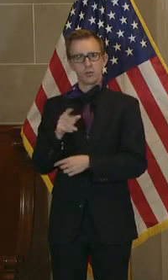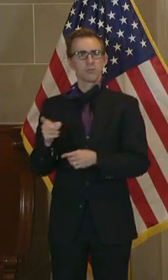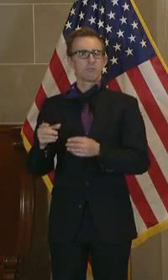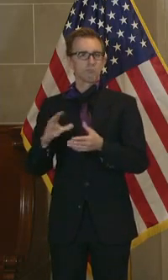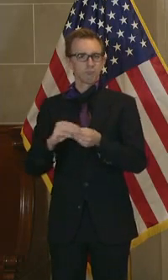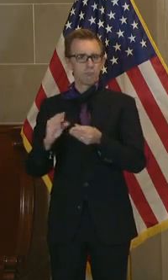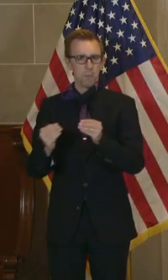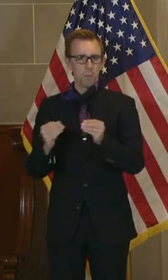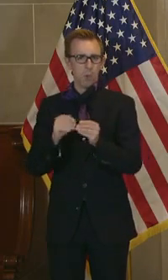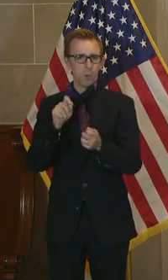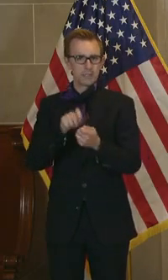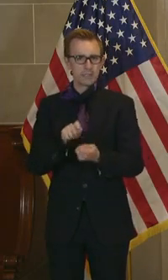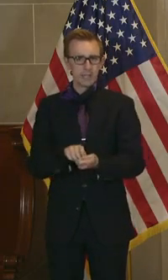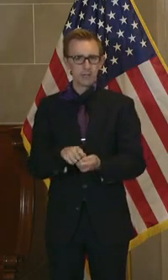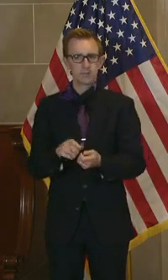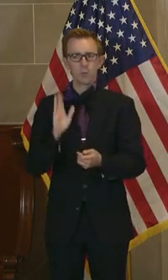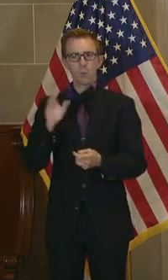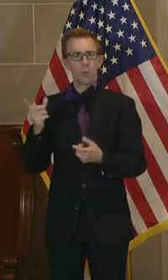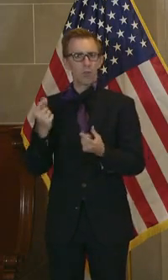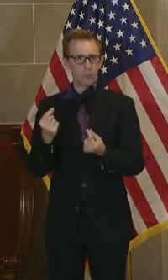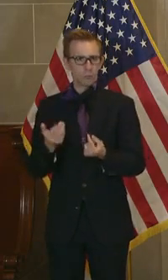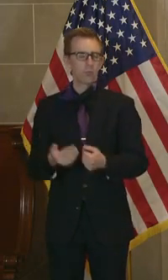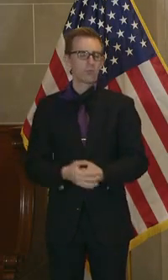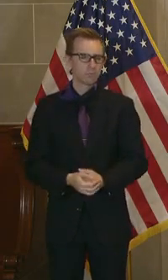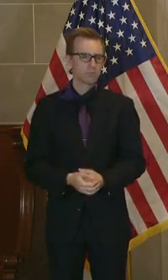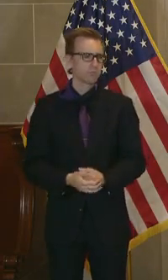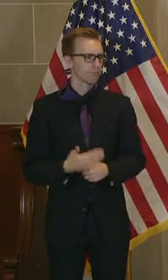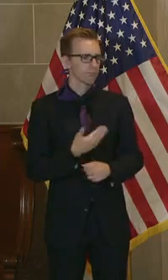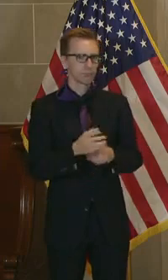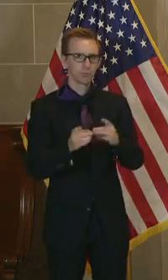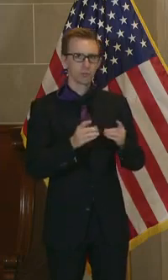doing and what they're going to continue to do. Director?